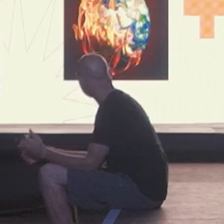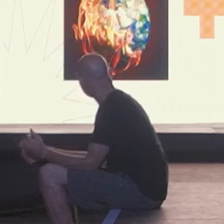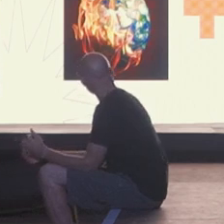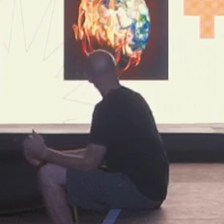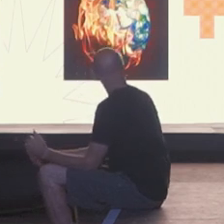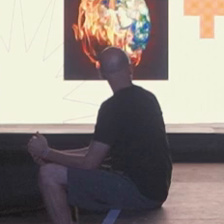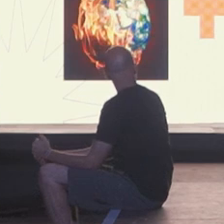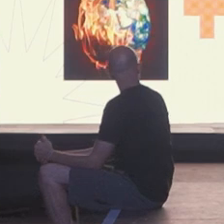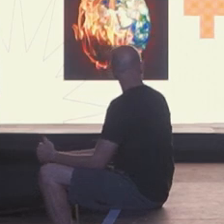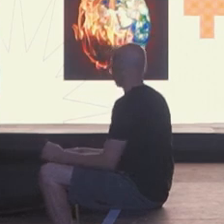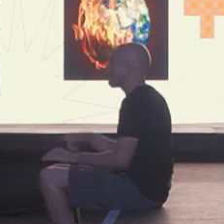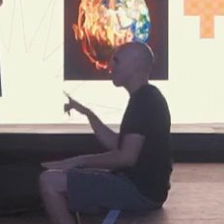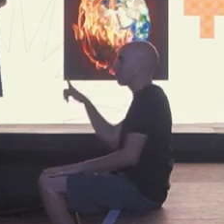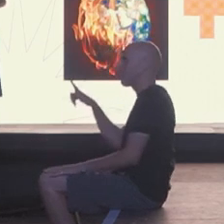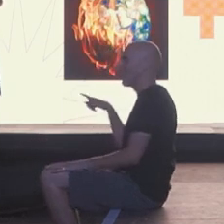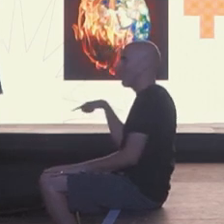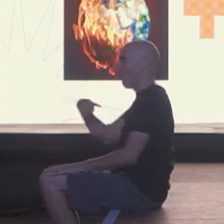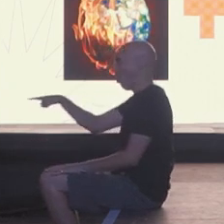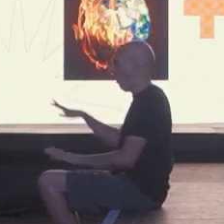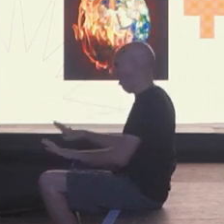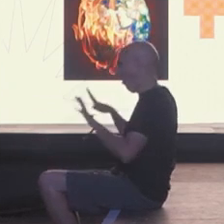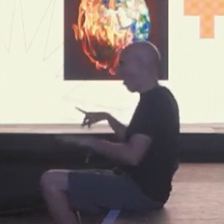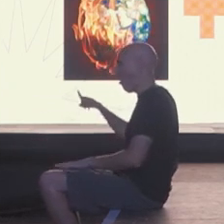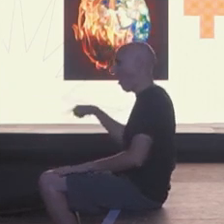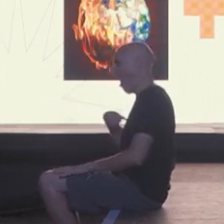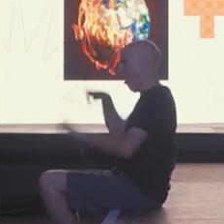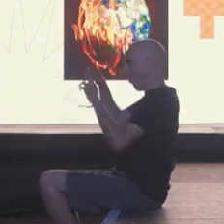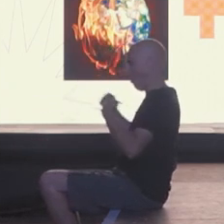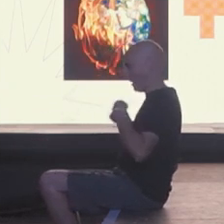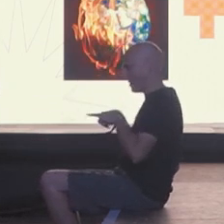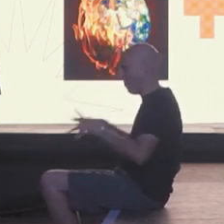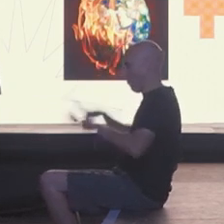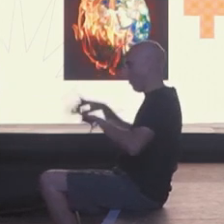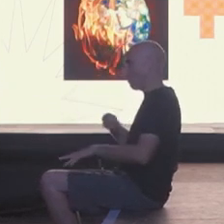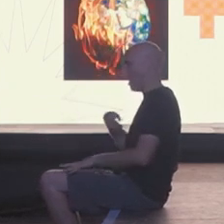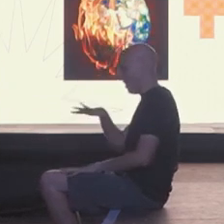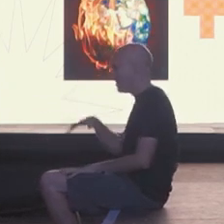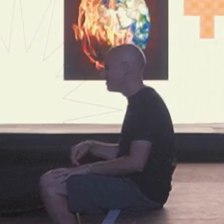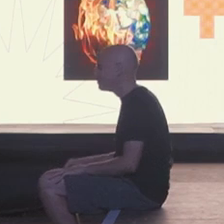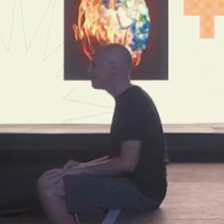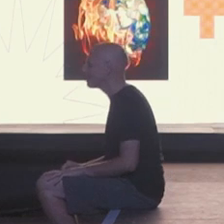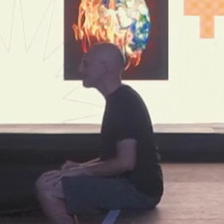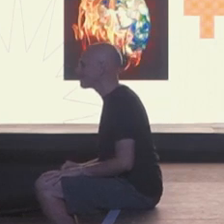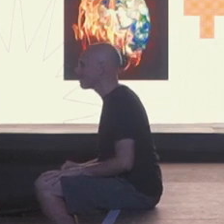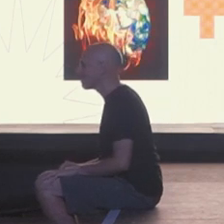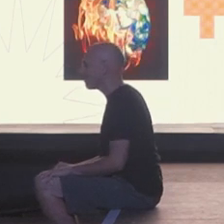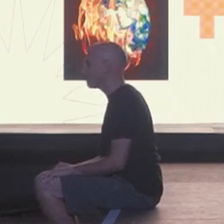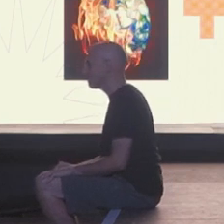I hope my story is half as rousing as that one. So the way I got involved, it's so loud.